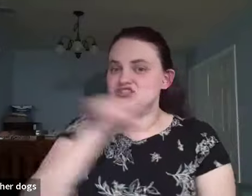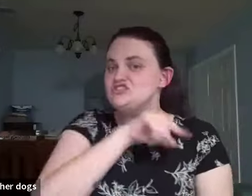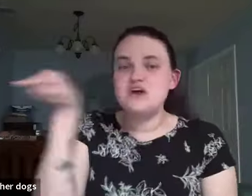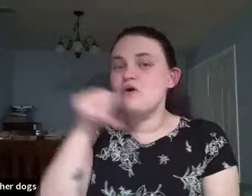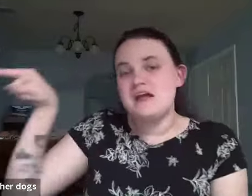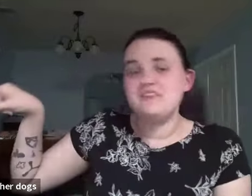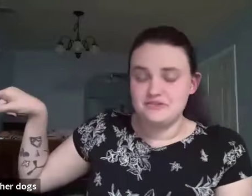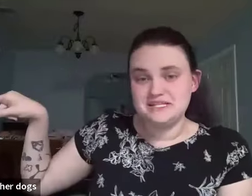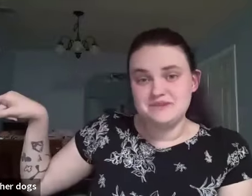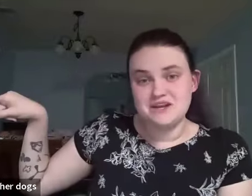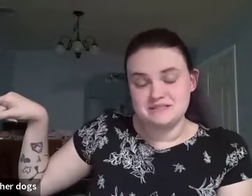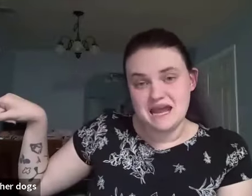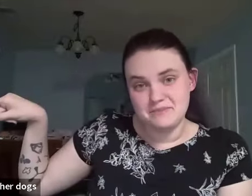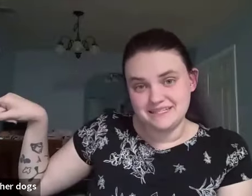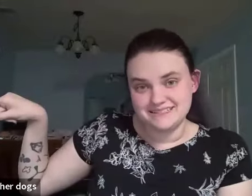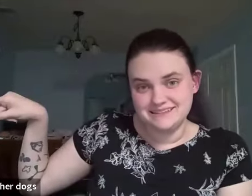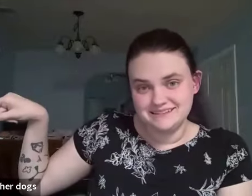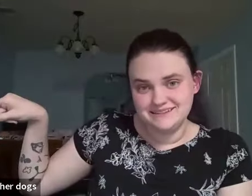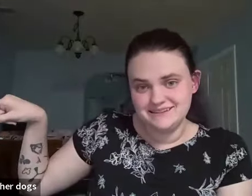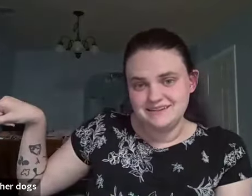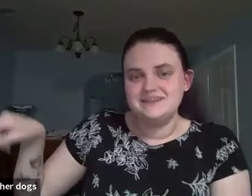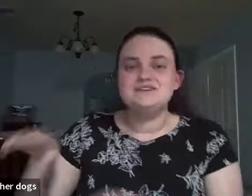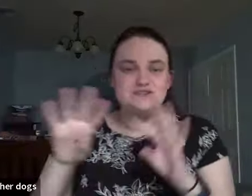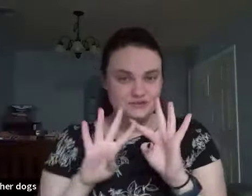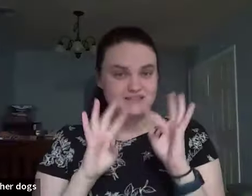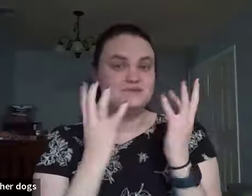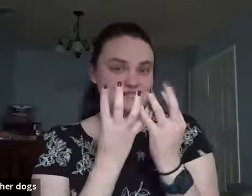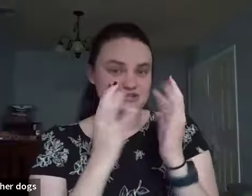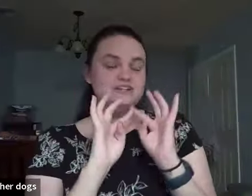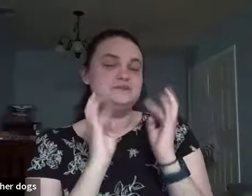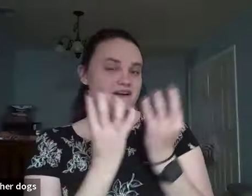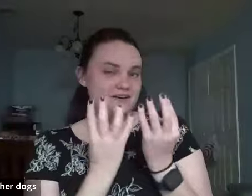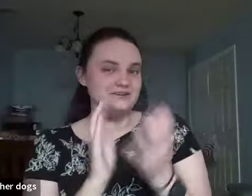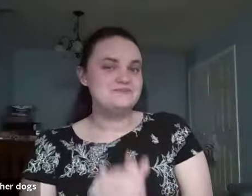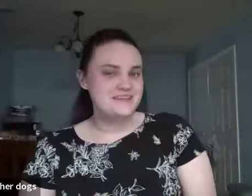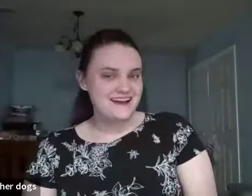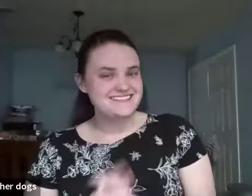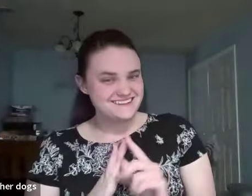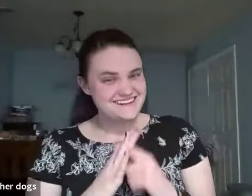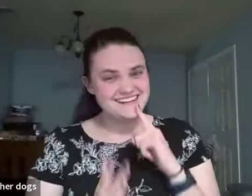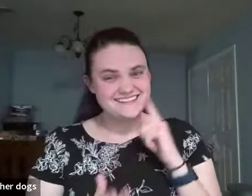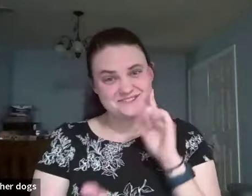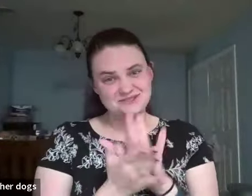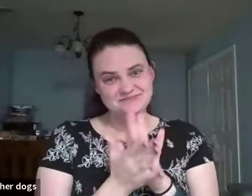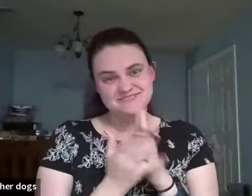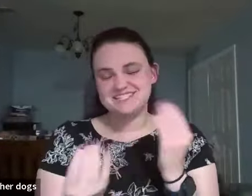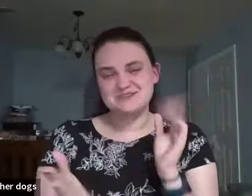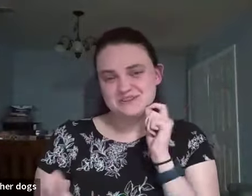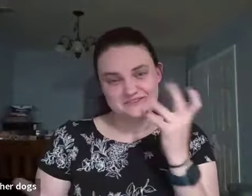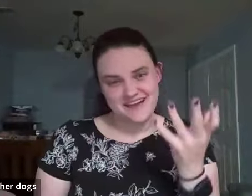there's no way the other team can know what's happening." So that's when they started doing the huddle. But yeah, it started at a deaf school. Just a cool little